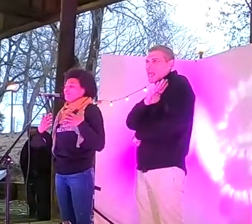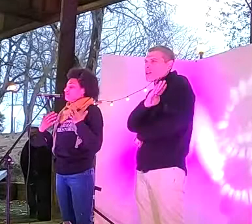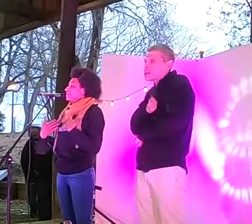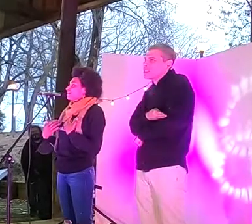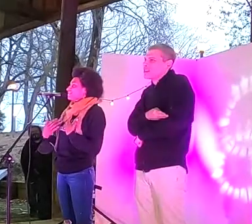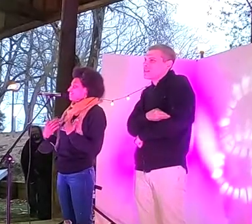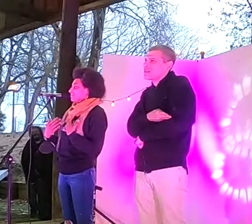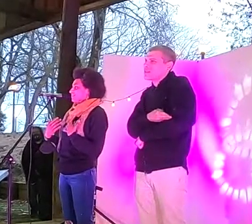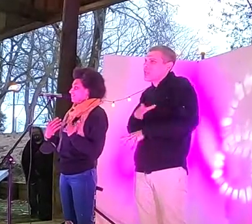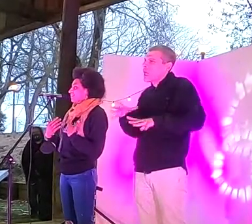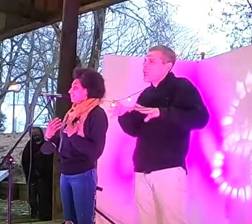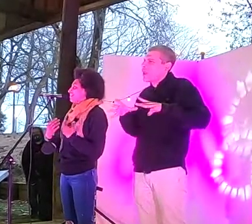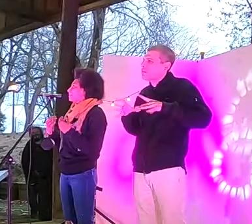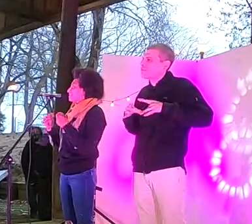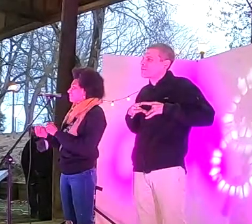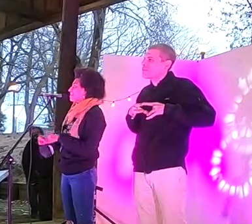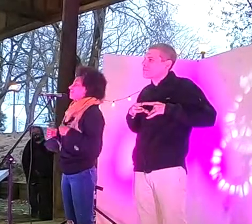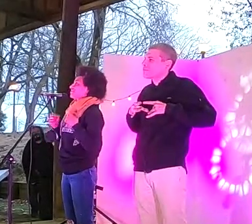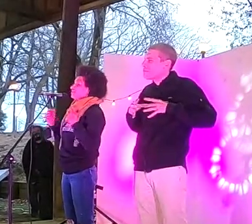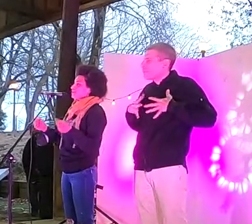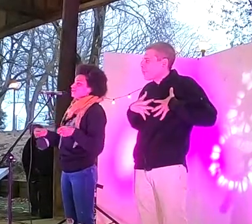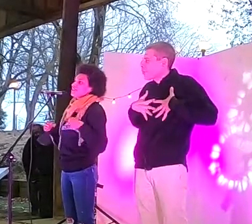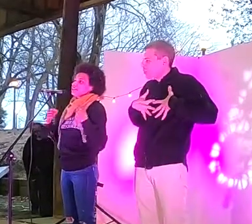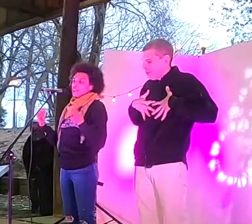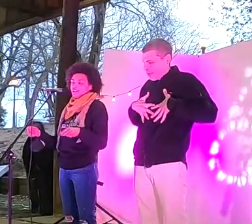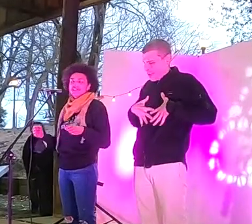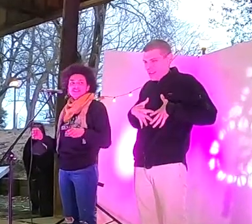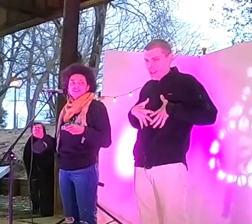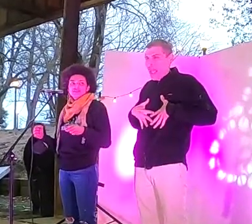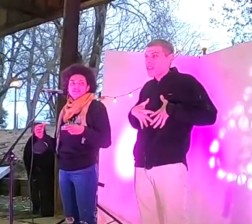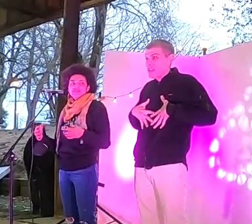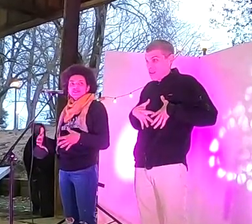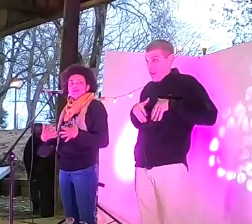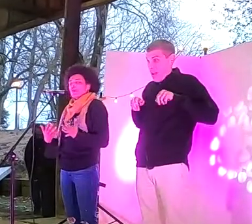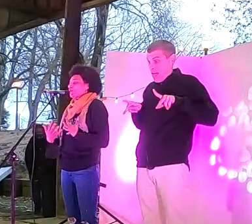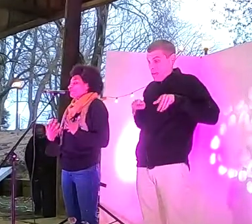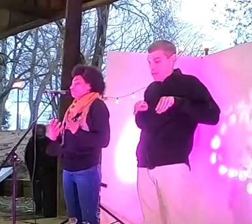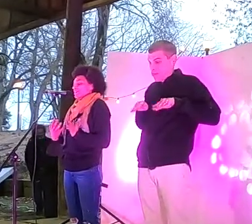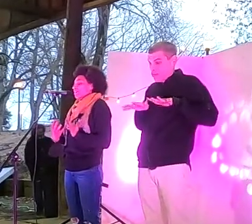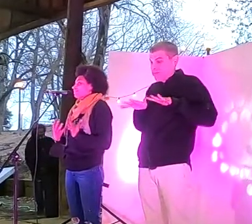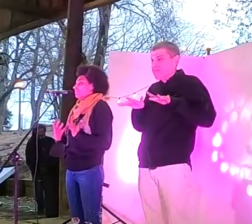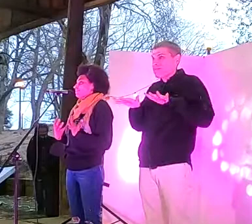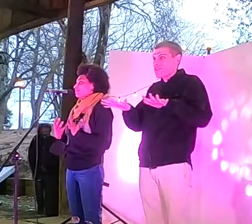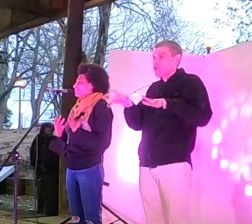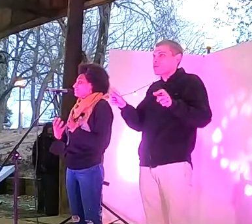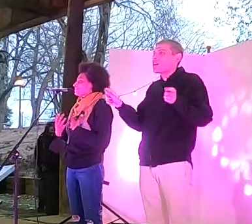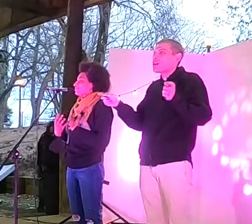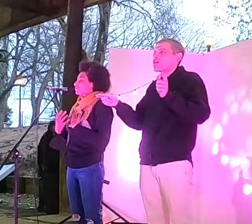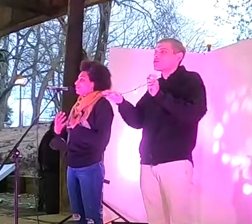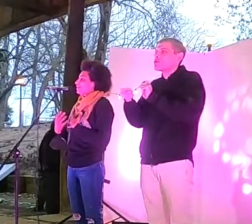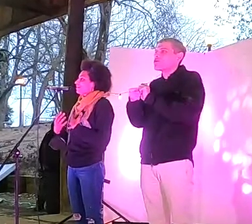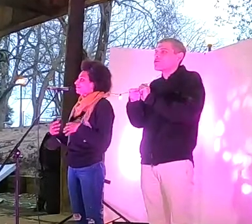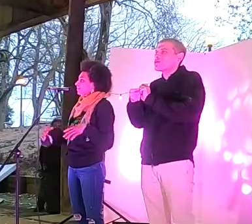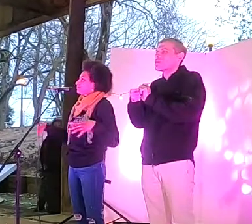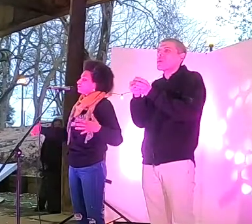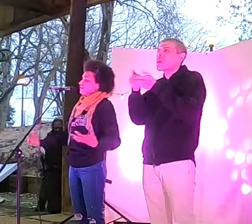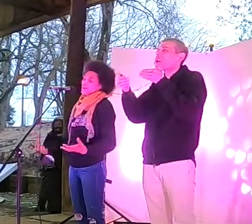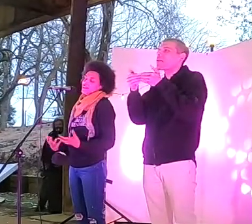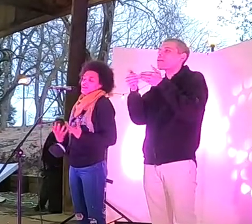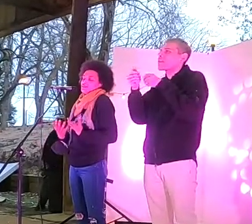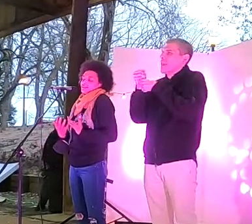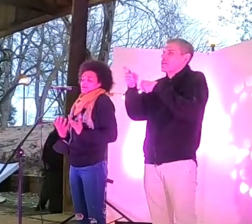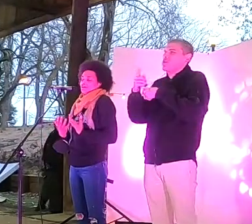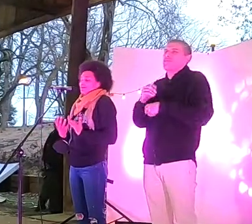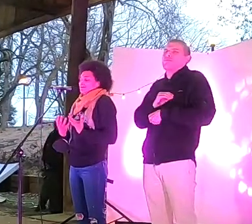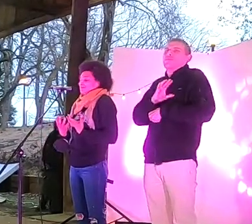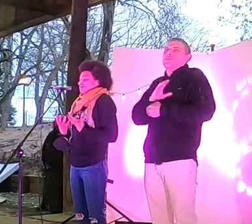that it stays with us, and that it does actually create change. So if we can hold whatever brings us joy, breathe